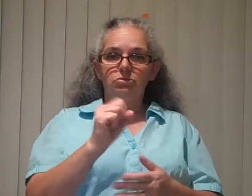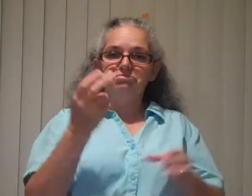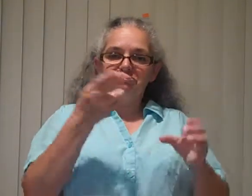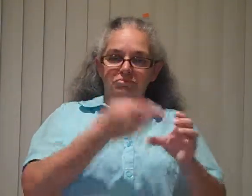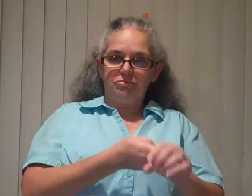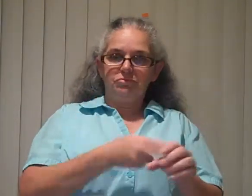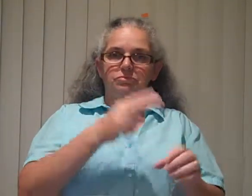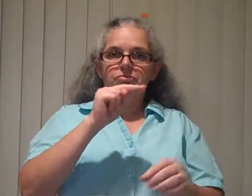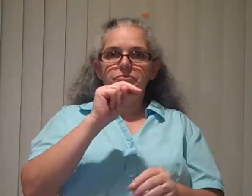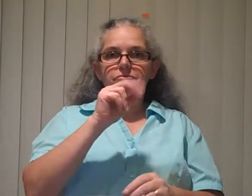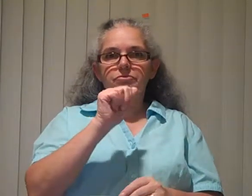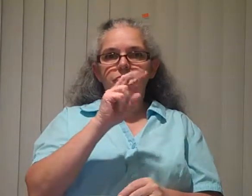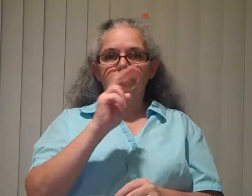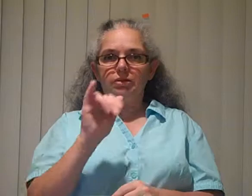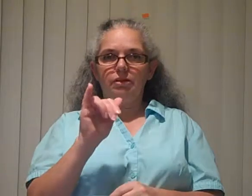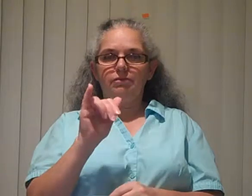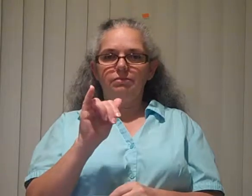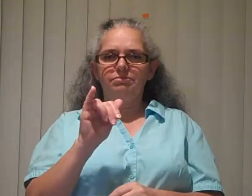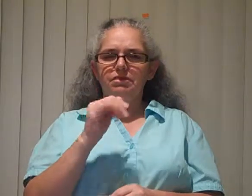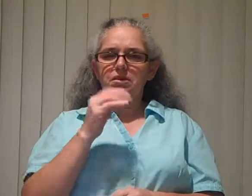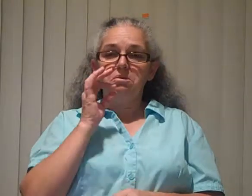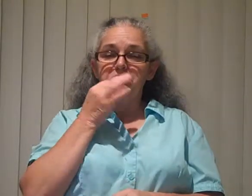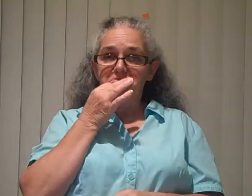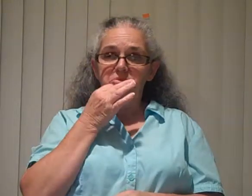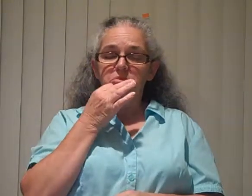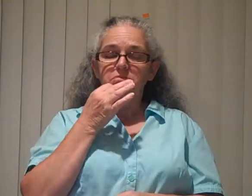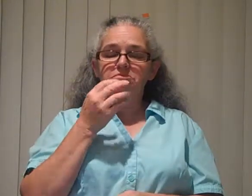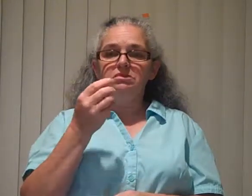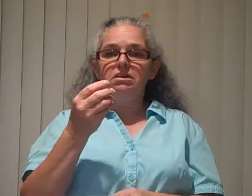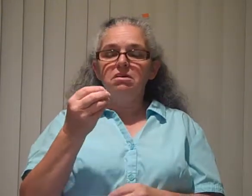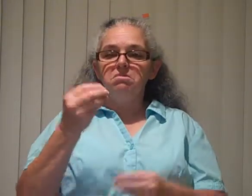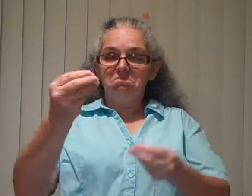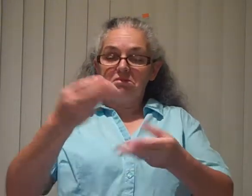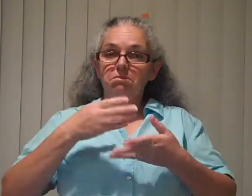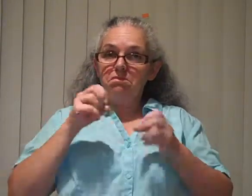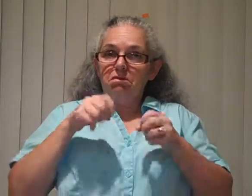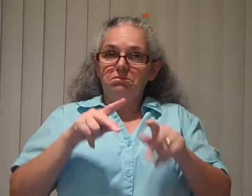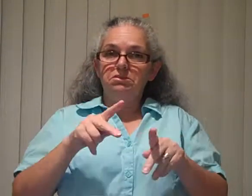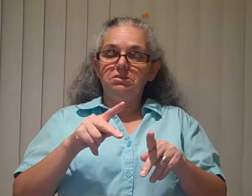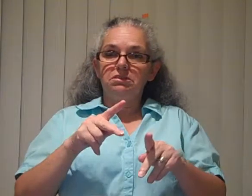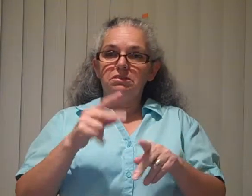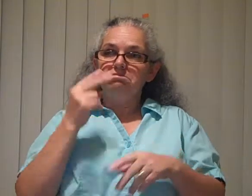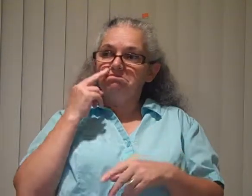and it was really cool. It gave me a real good opportunity to see the world for free. Saw a lot of the East.